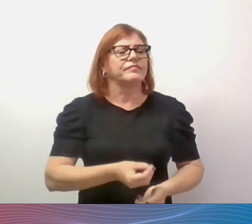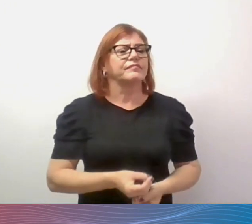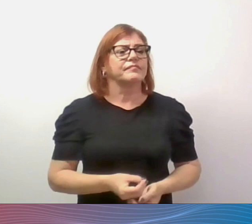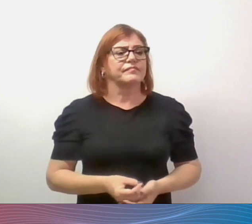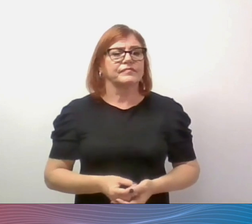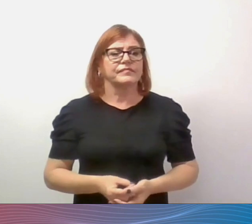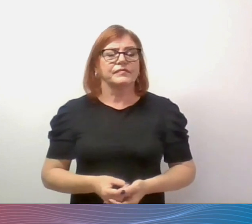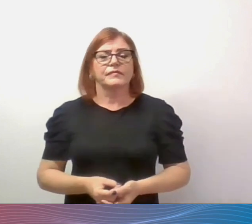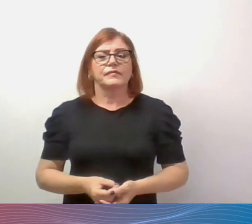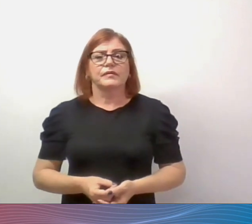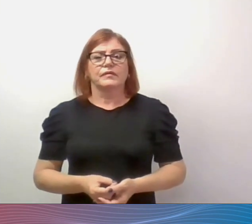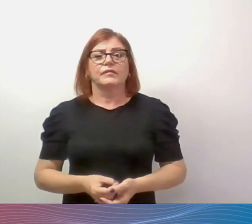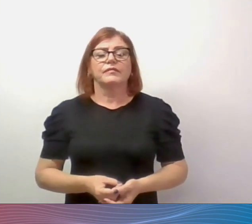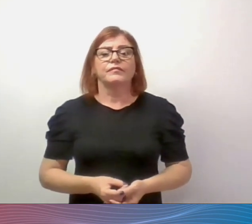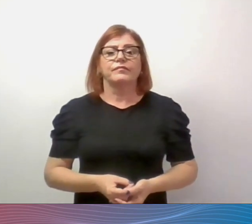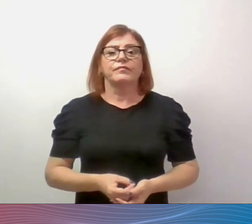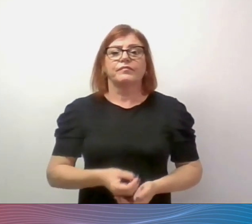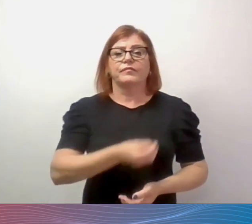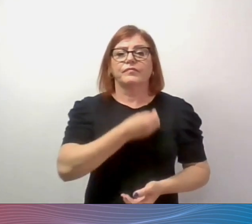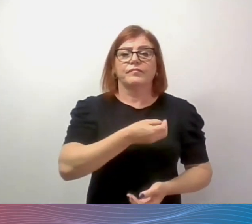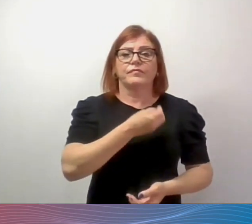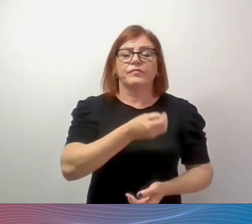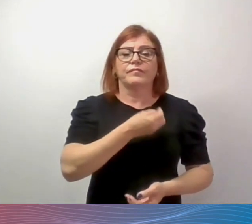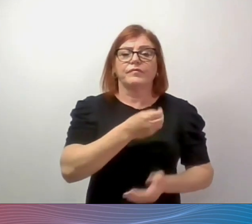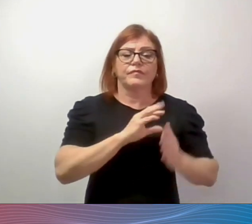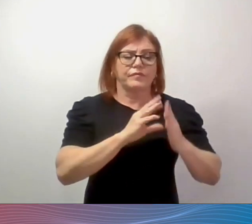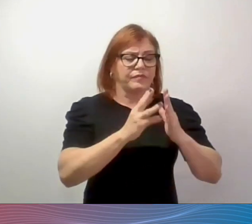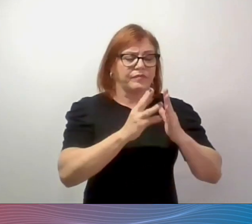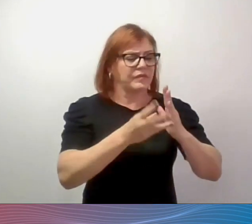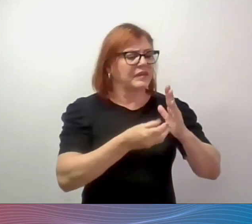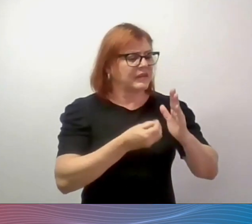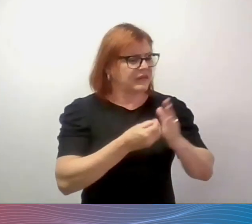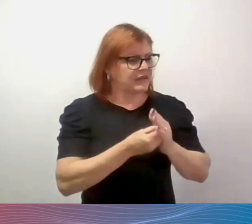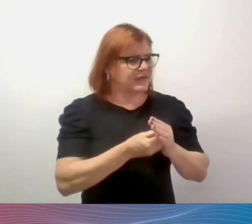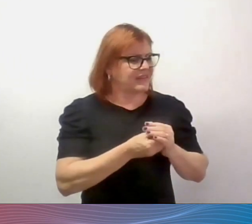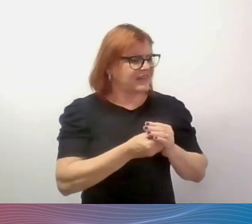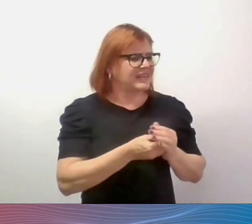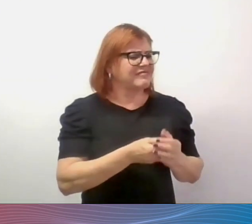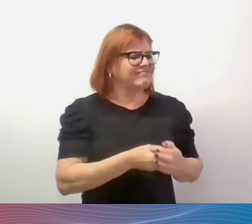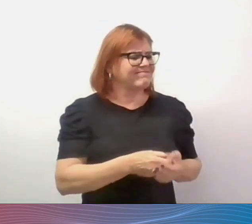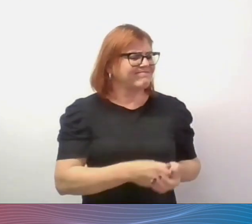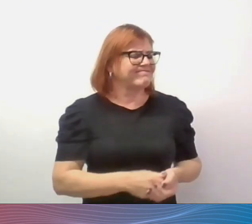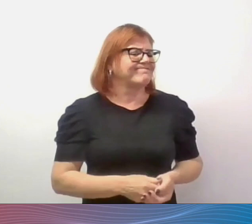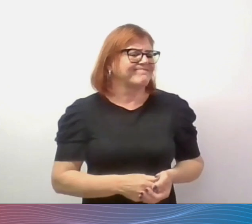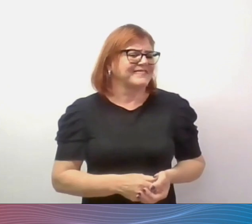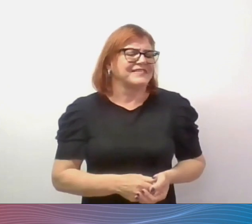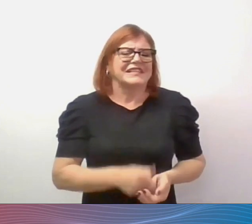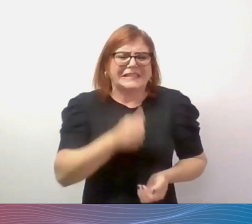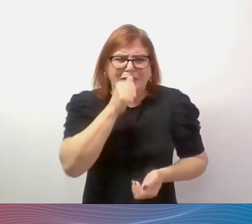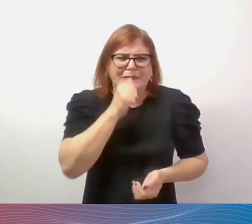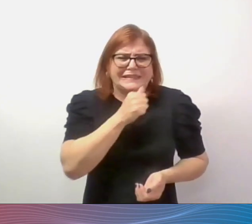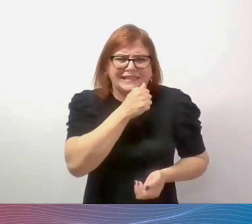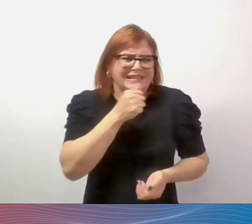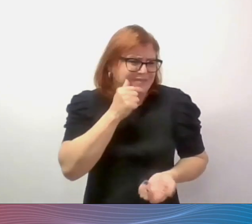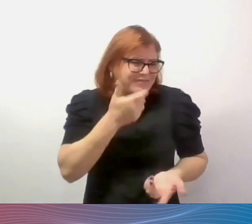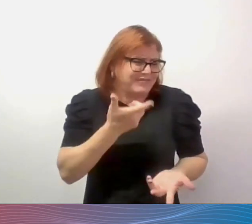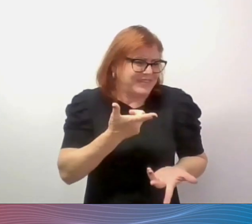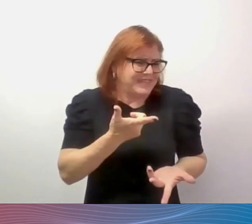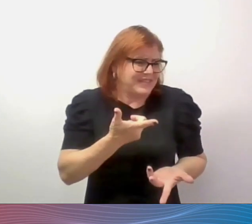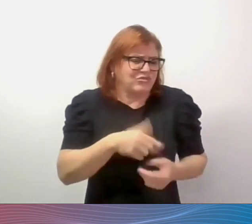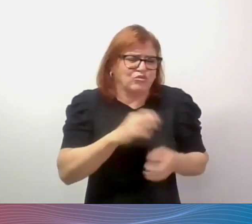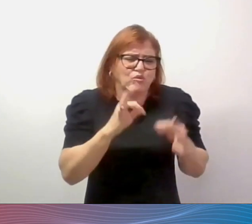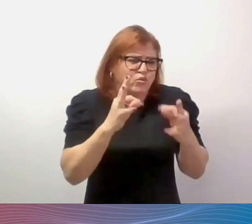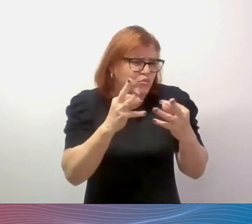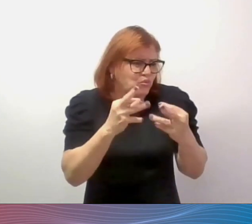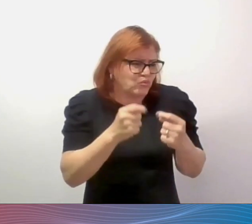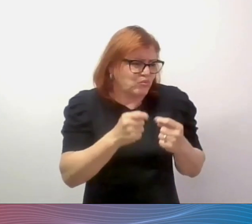church life is a life of sacrifice. Às vezes, irmão, não há reconhecimento. Sometimes there is no recognition. Você vai na rua pregar o